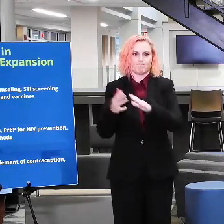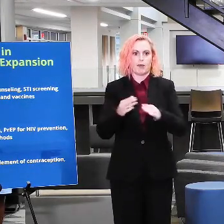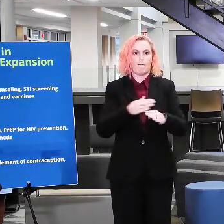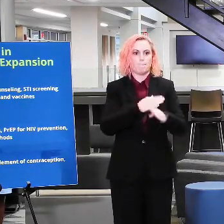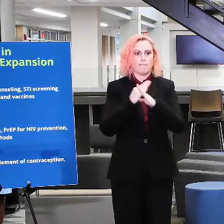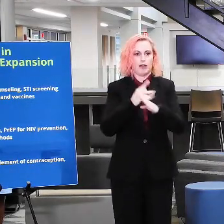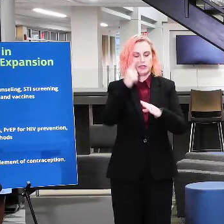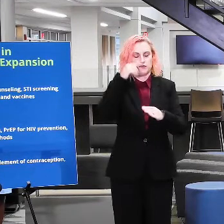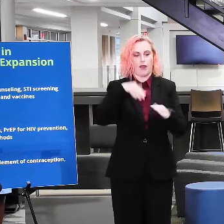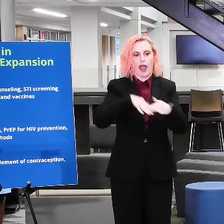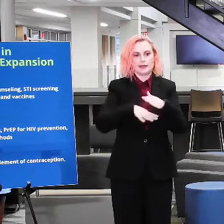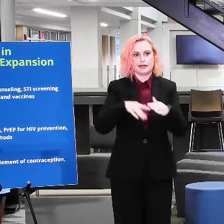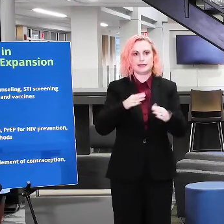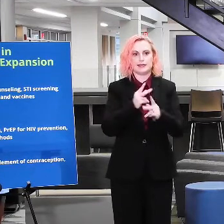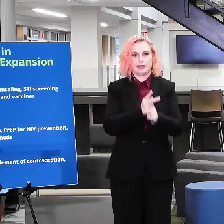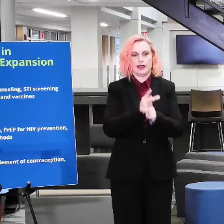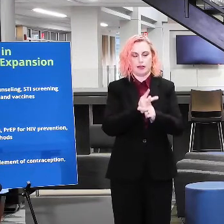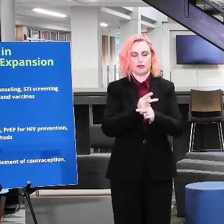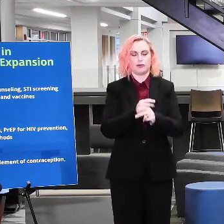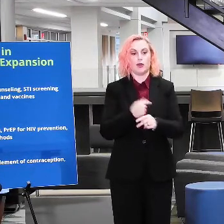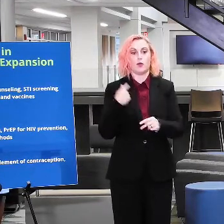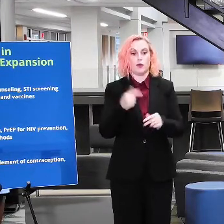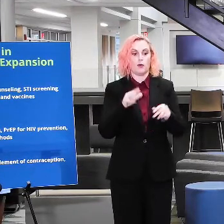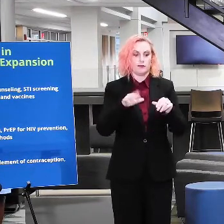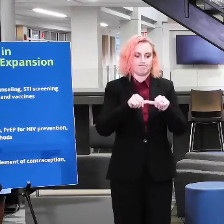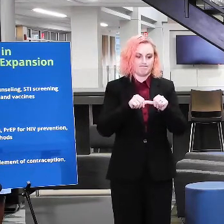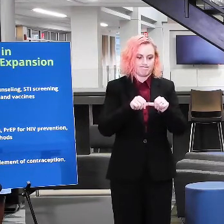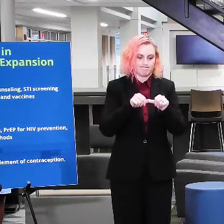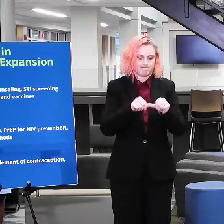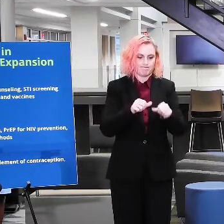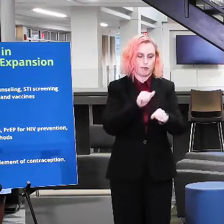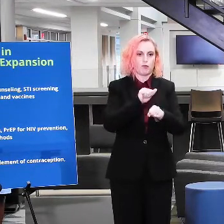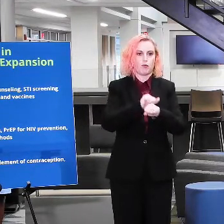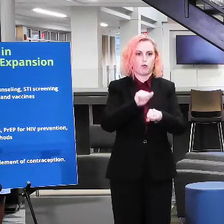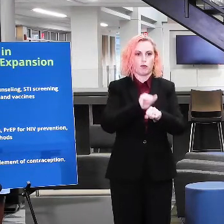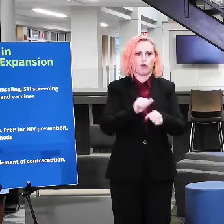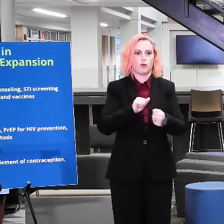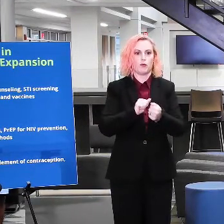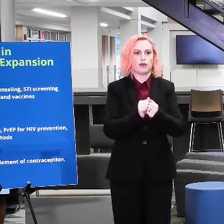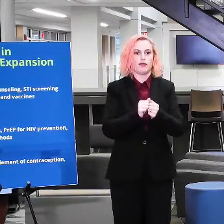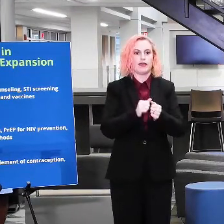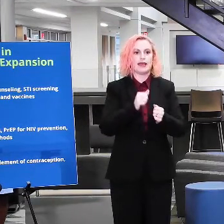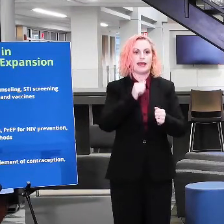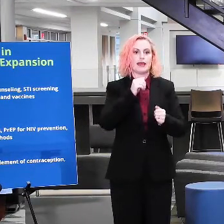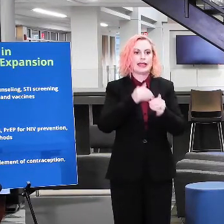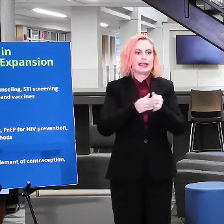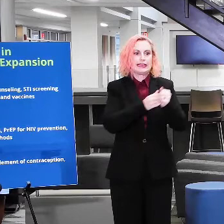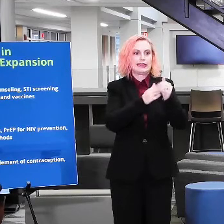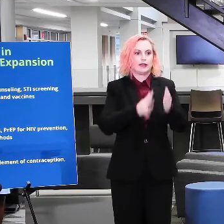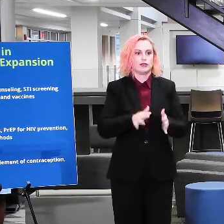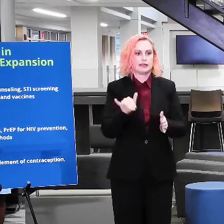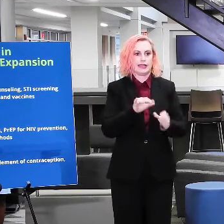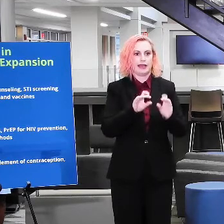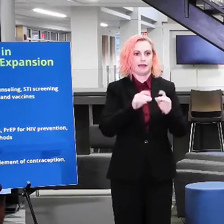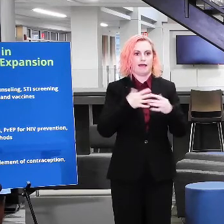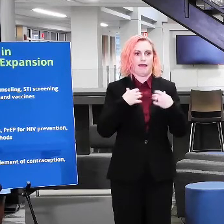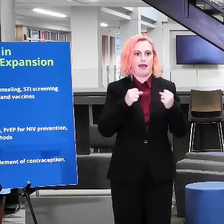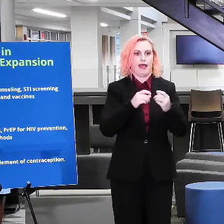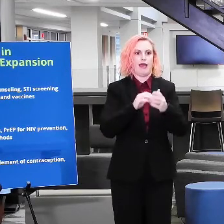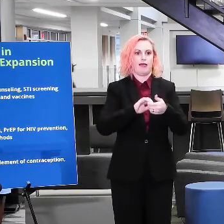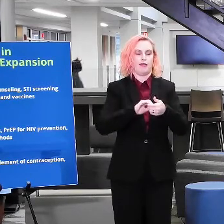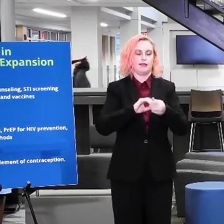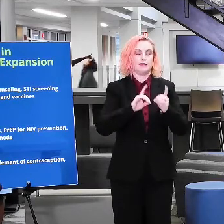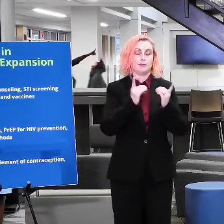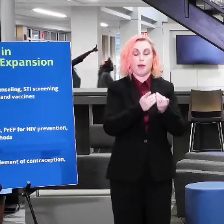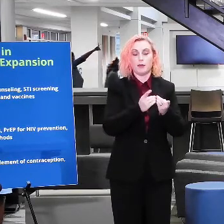of access to care. We will work closely with compassionate leaders like our health department, our